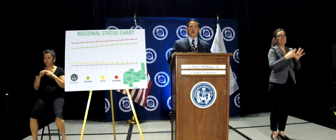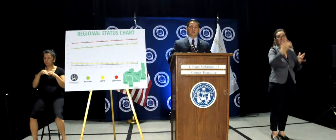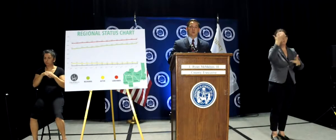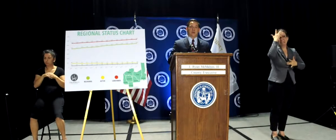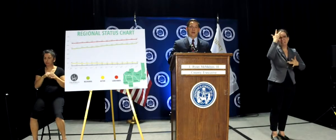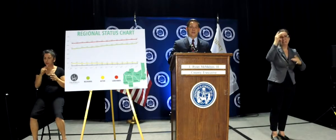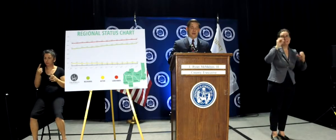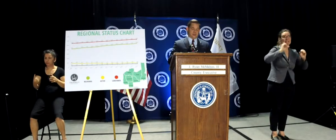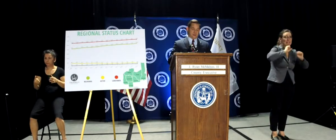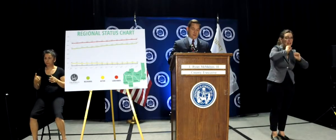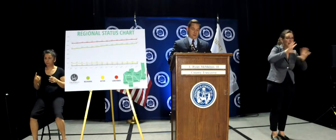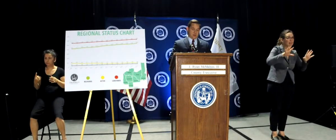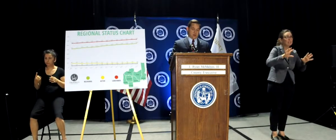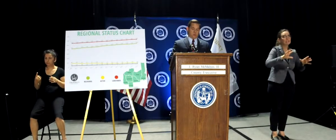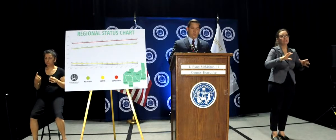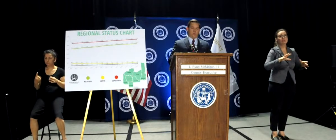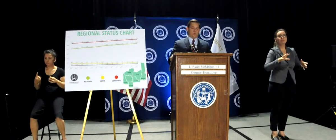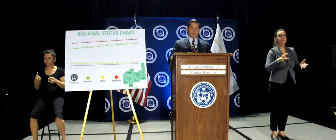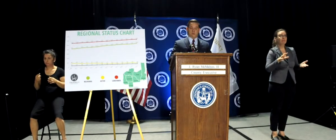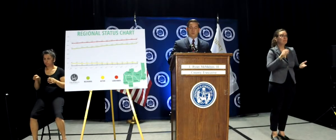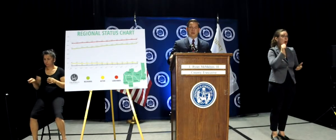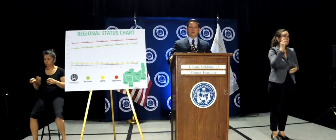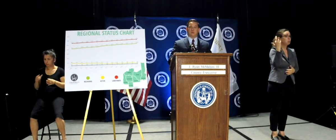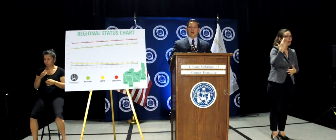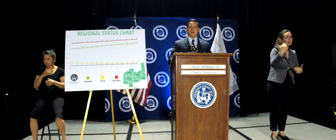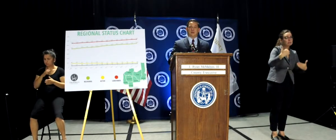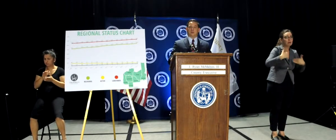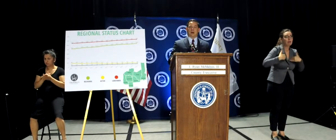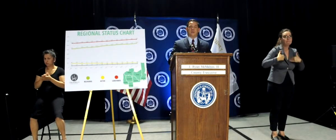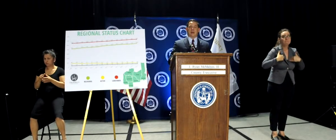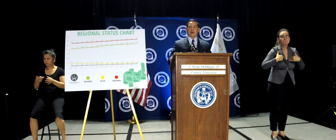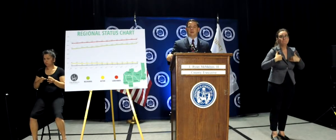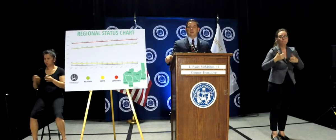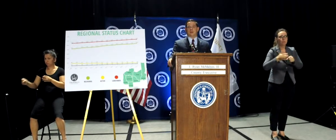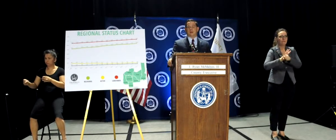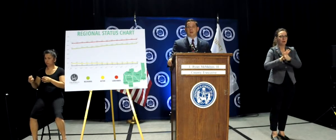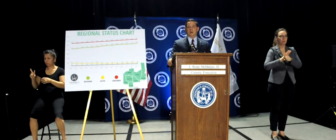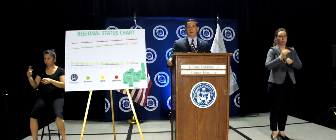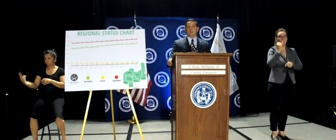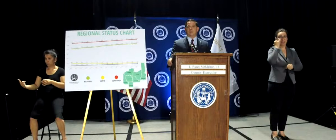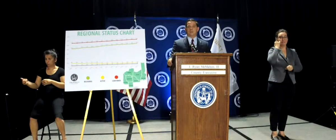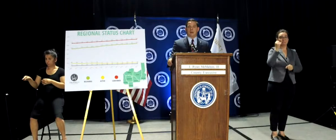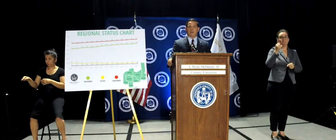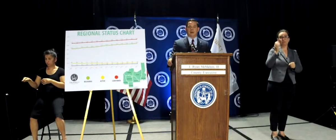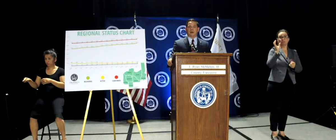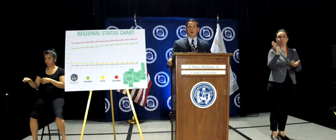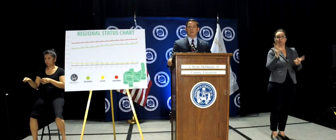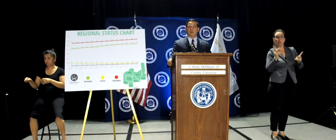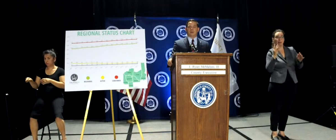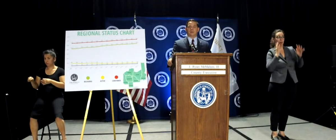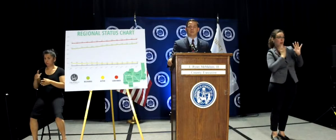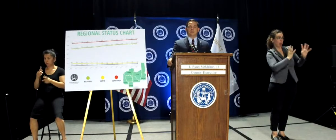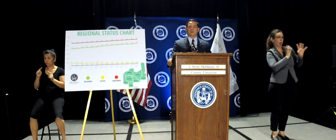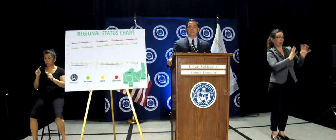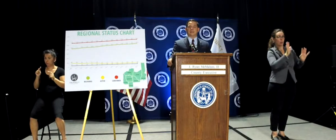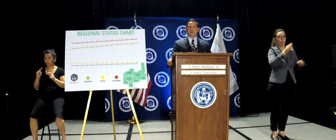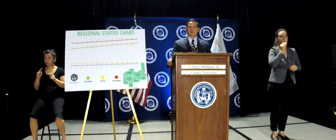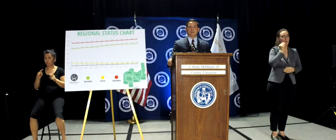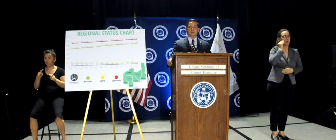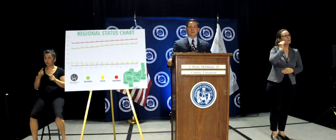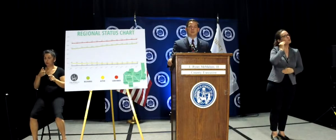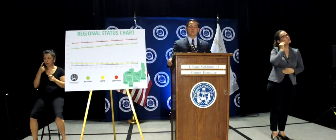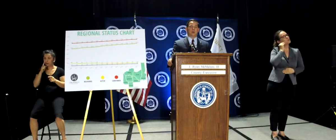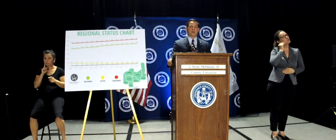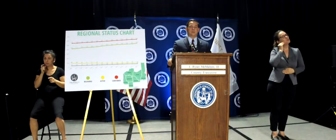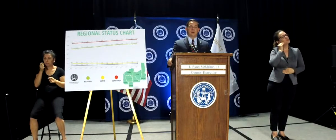leading to household contacts. And you know, some of these household contacts are mom and dad, and mom and dad aren't in their